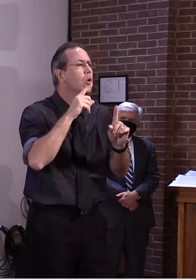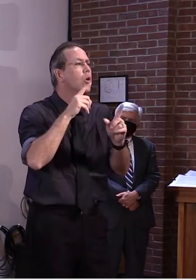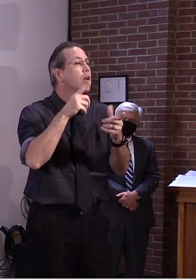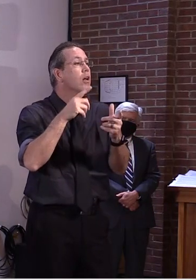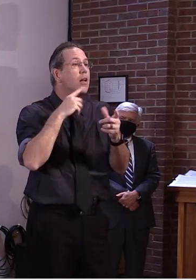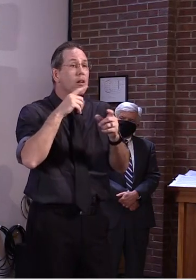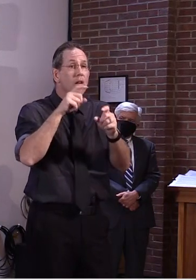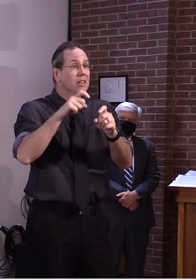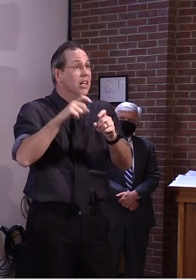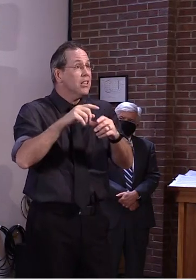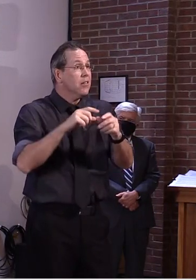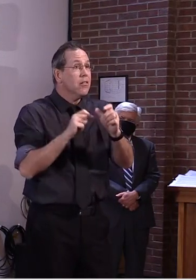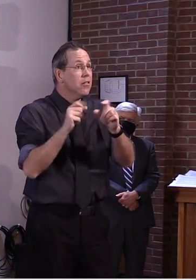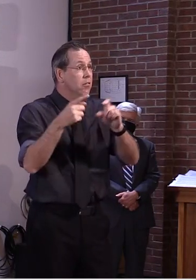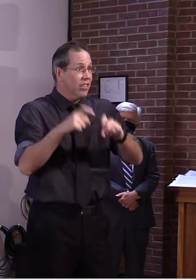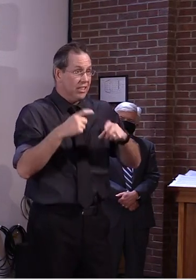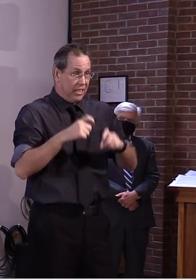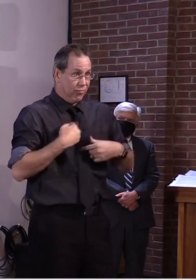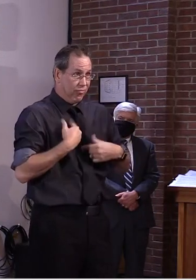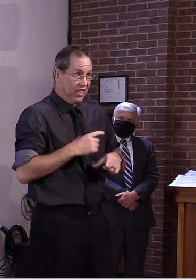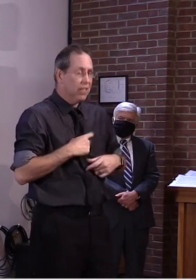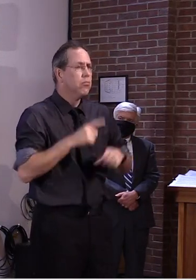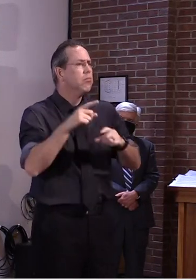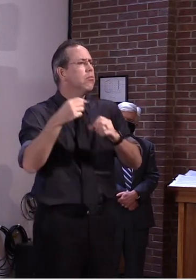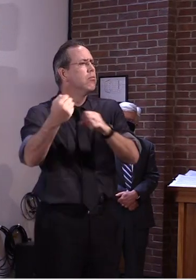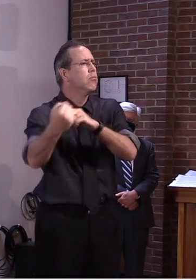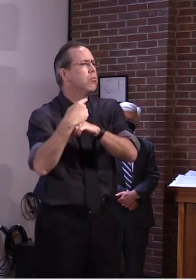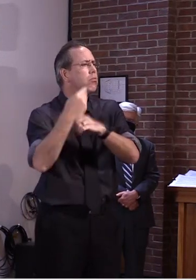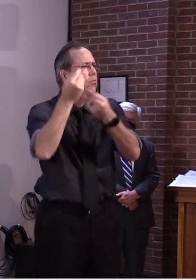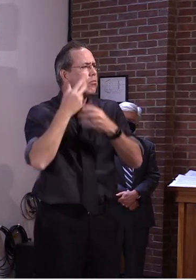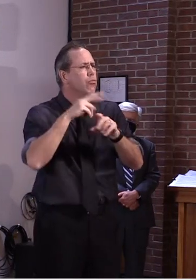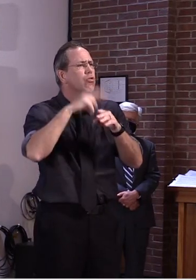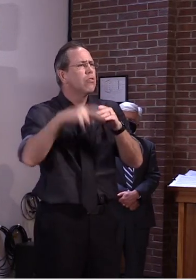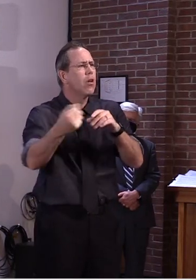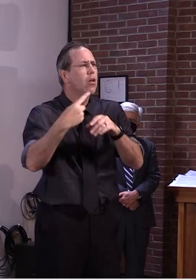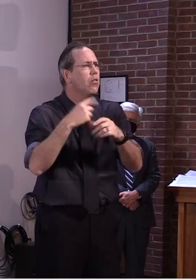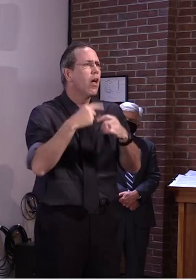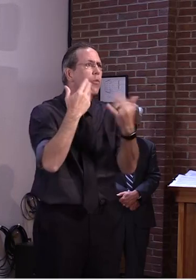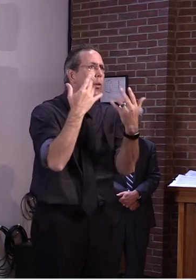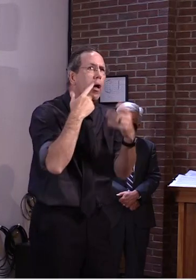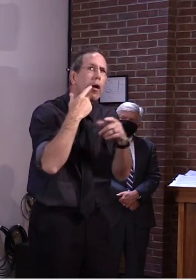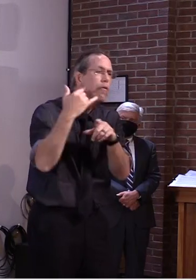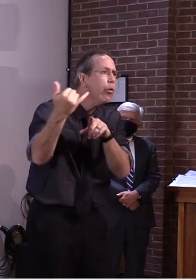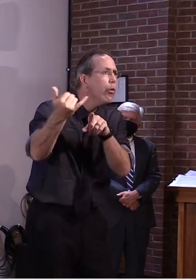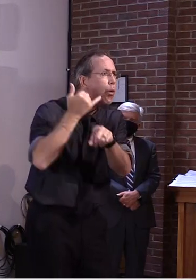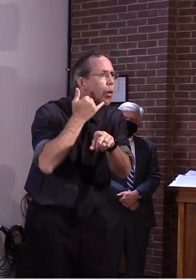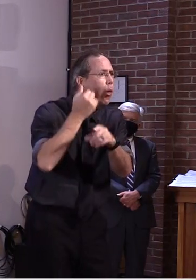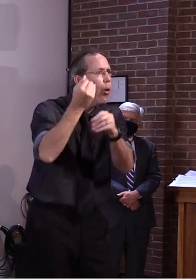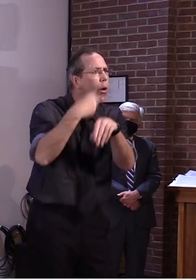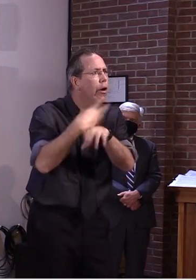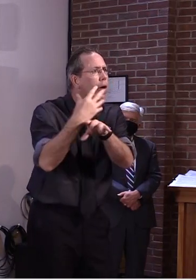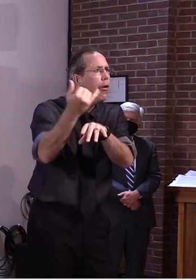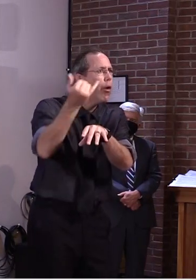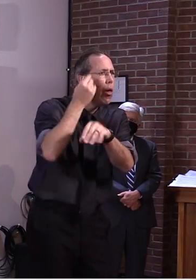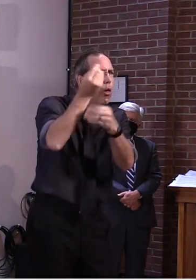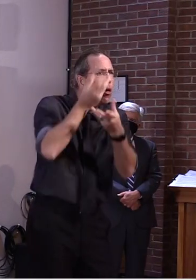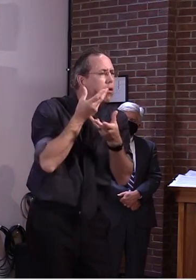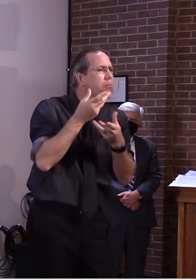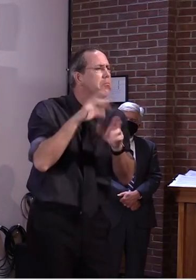by making them available electronically through email for people who get tested at one of our